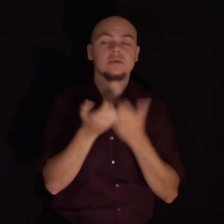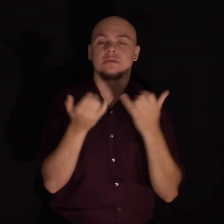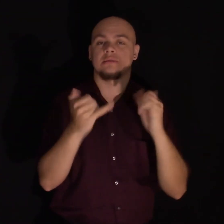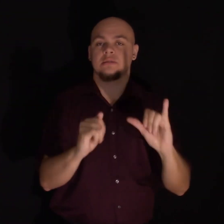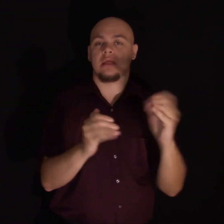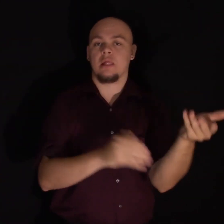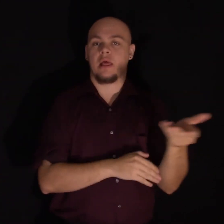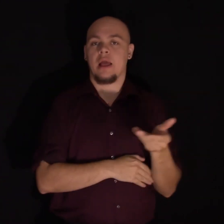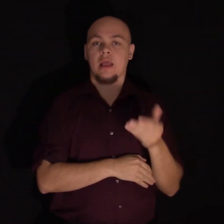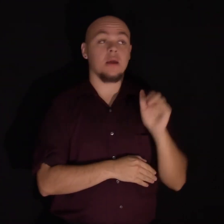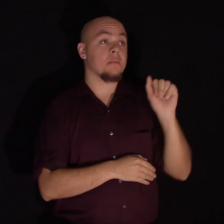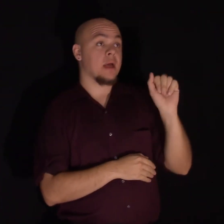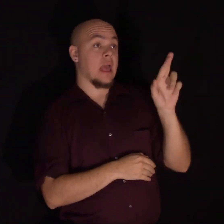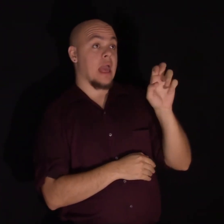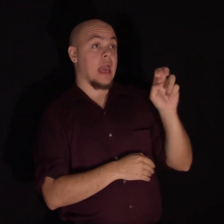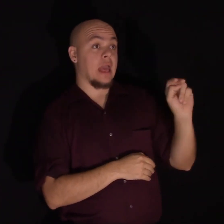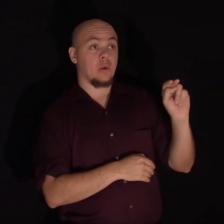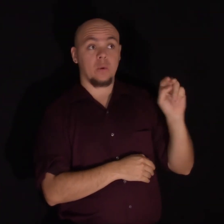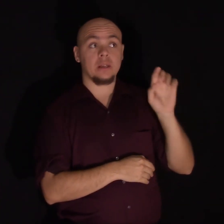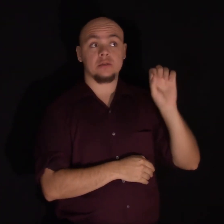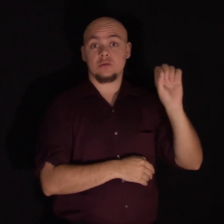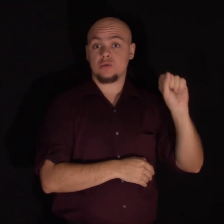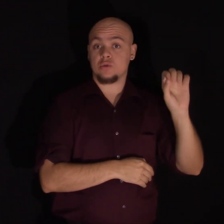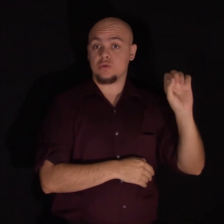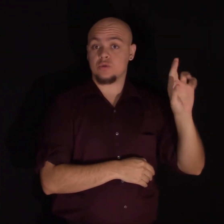guys, Aaron Sorkin is not the problem.